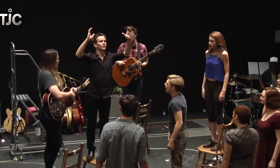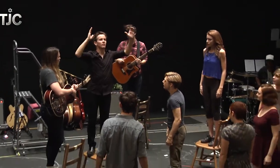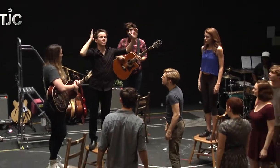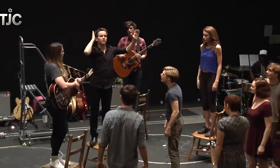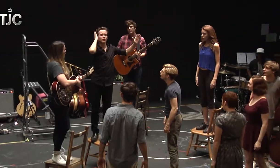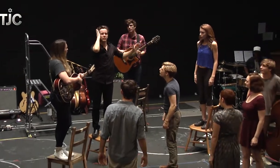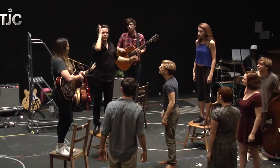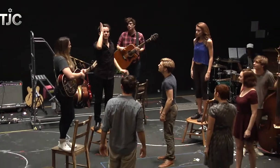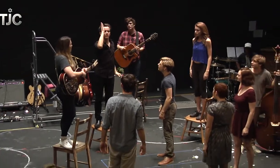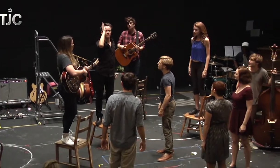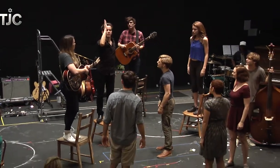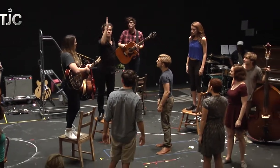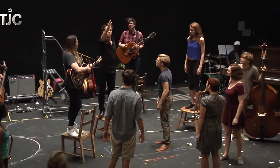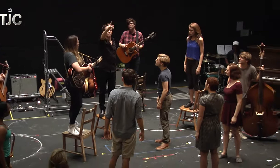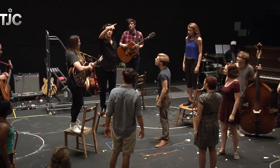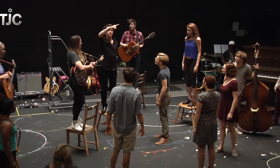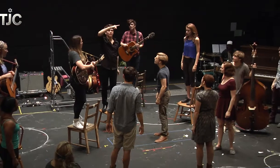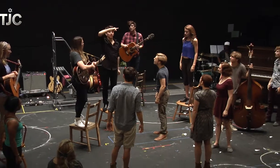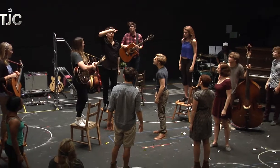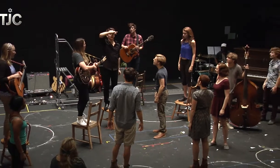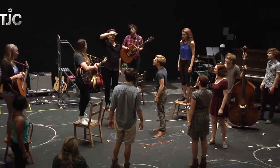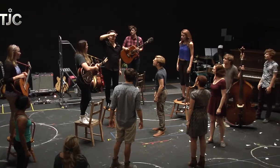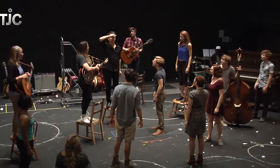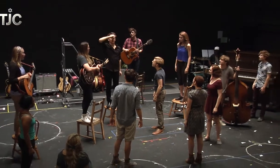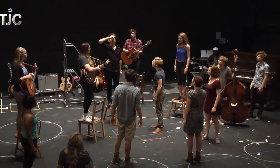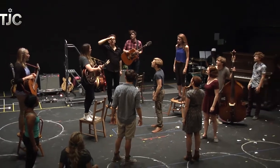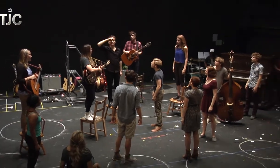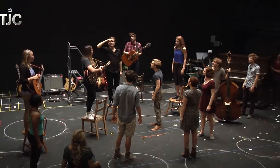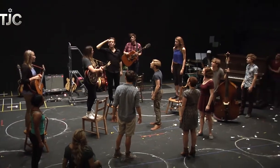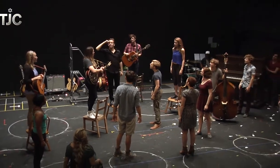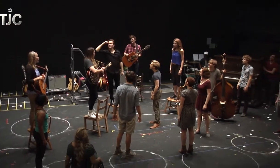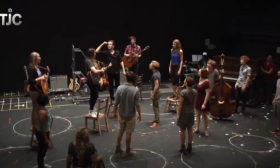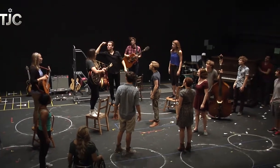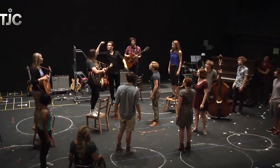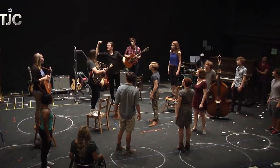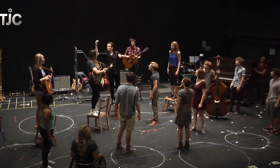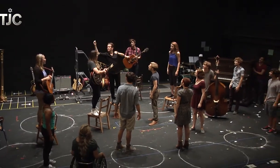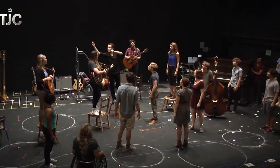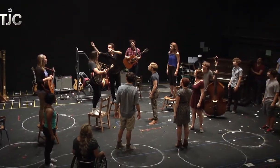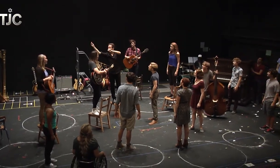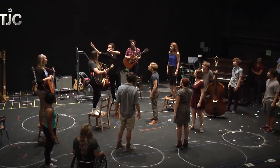Broadway on September 27th with a limited run at the Brooks Atkinson Theater.